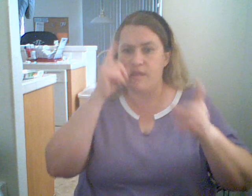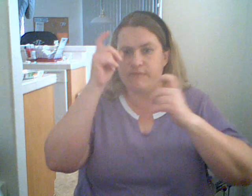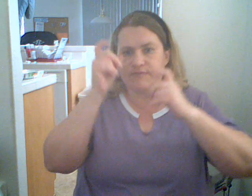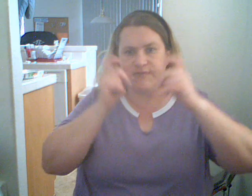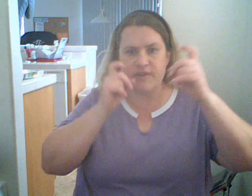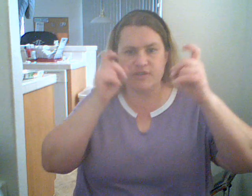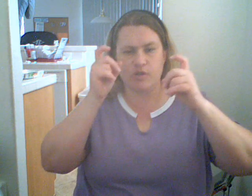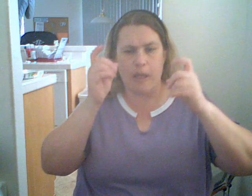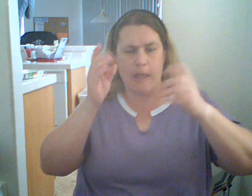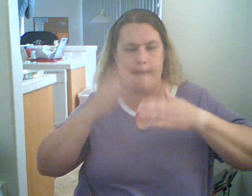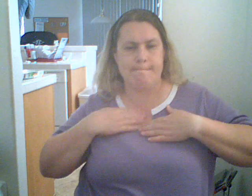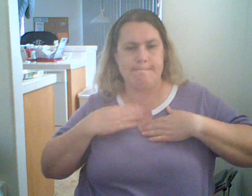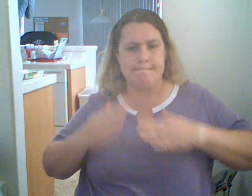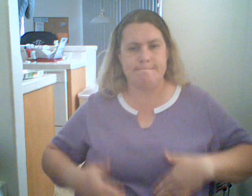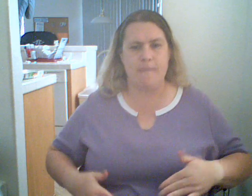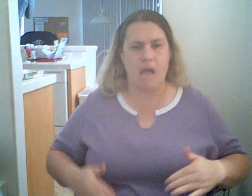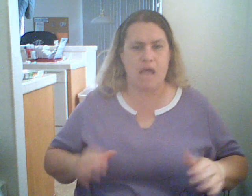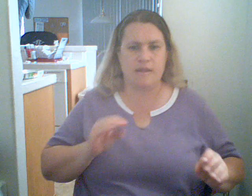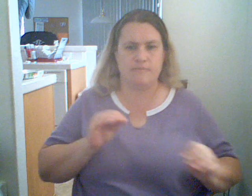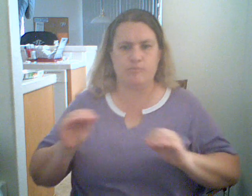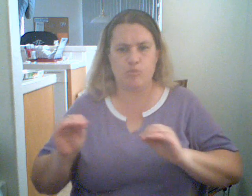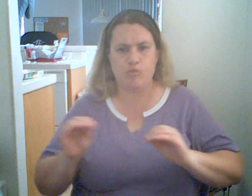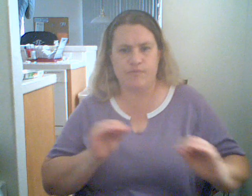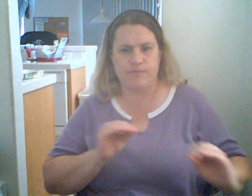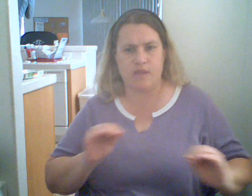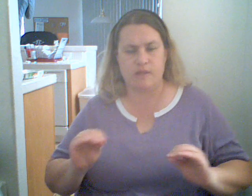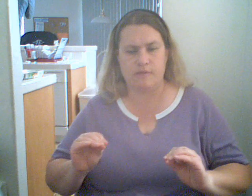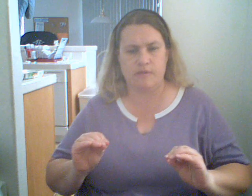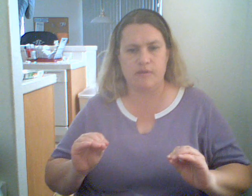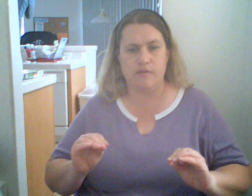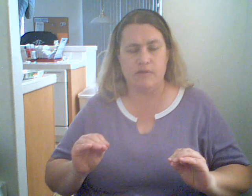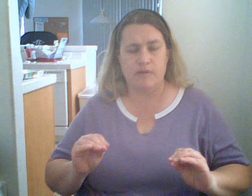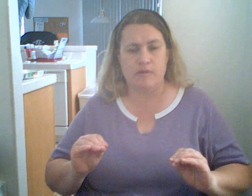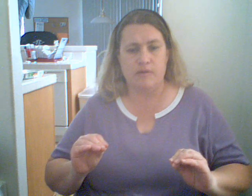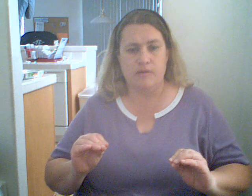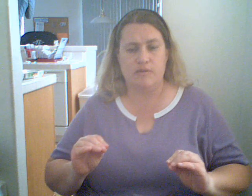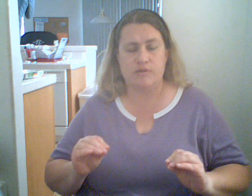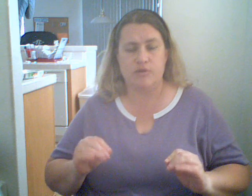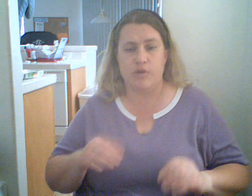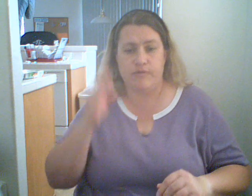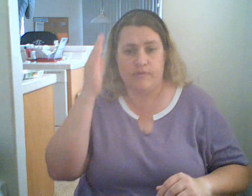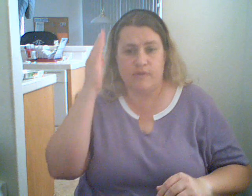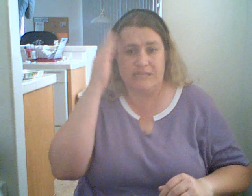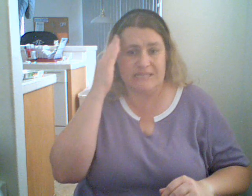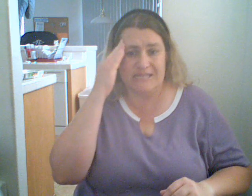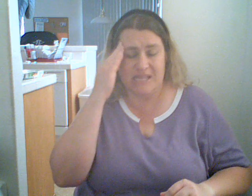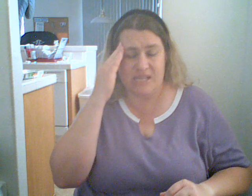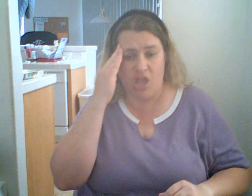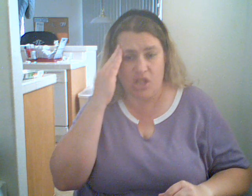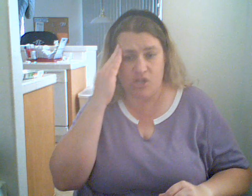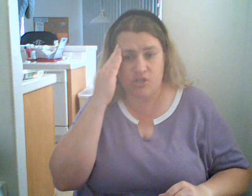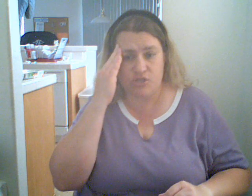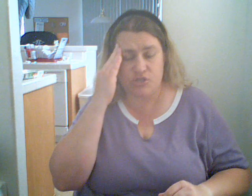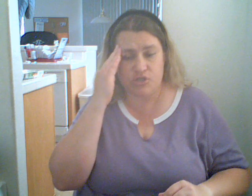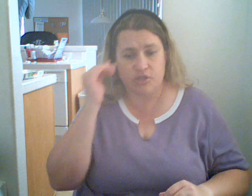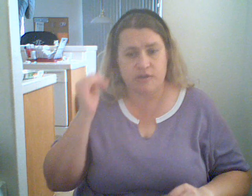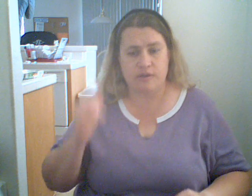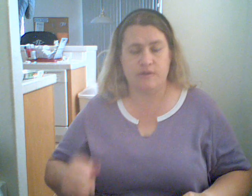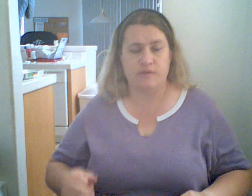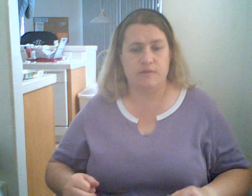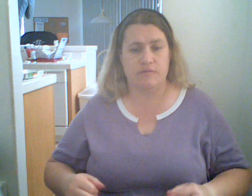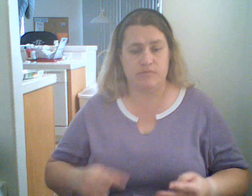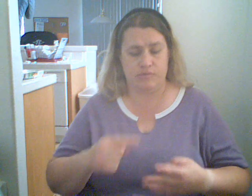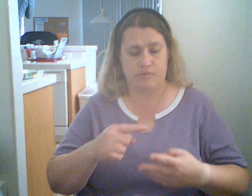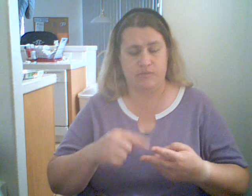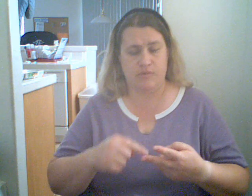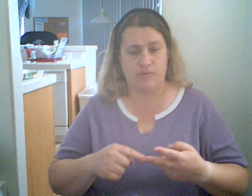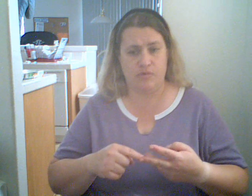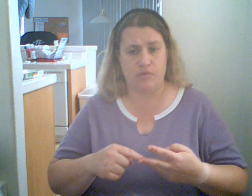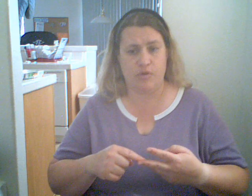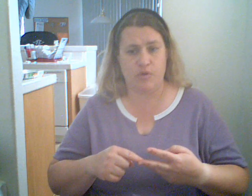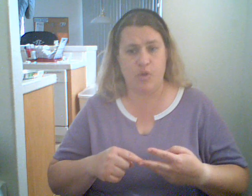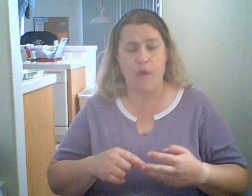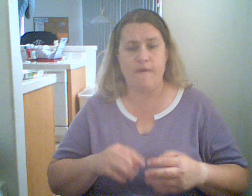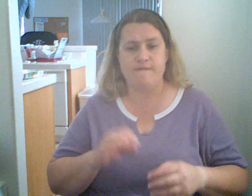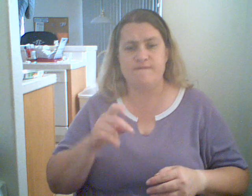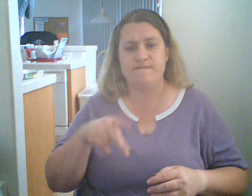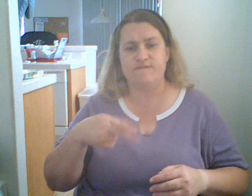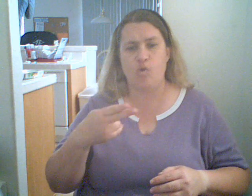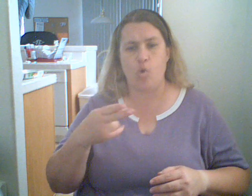movement. So some of the things you need to have knowledge of are phonemic structure,